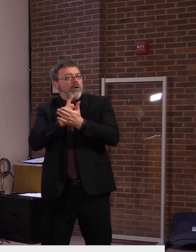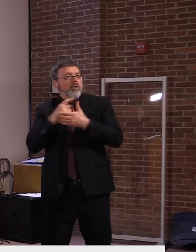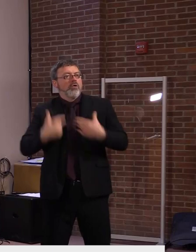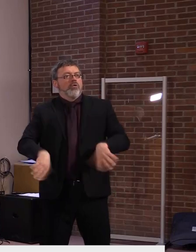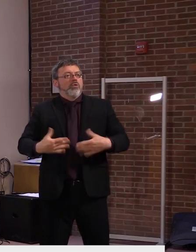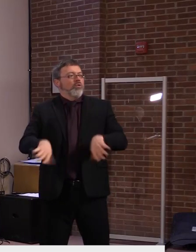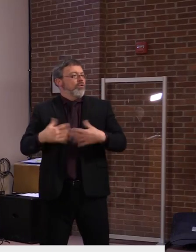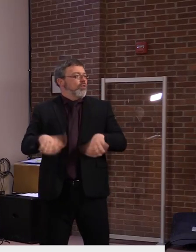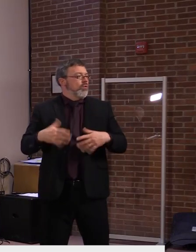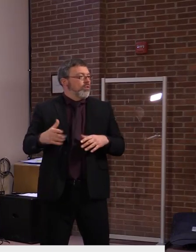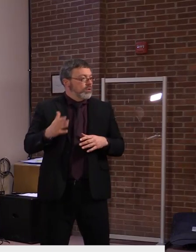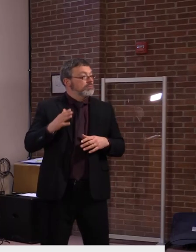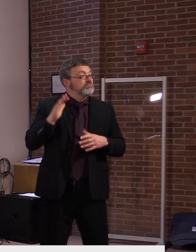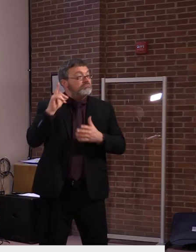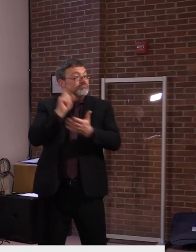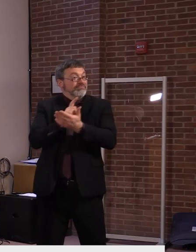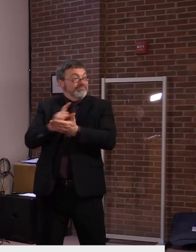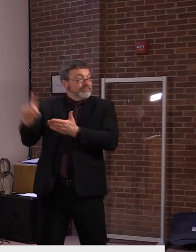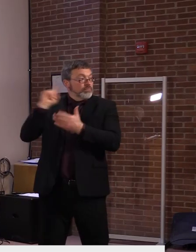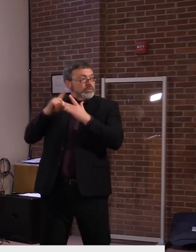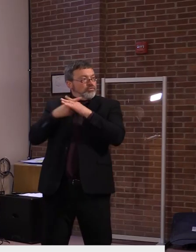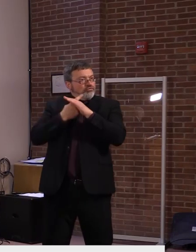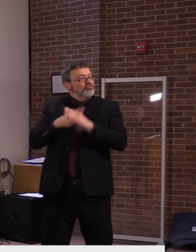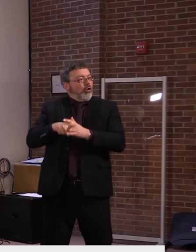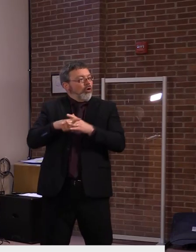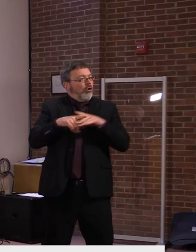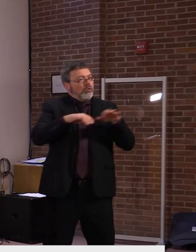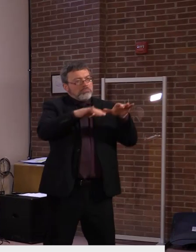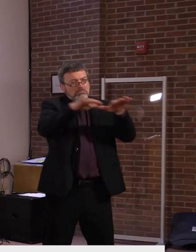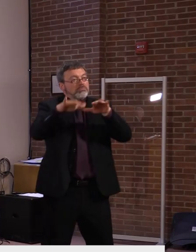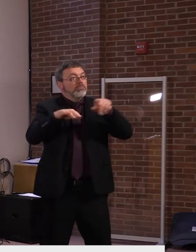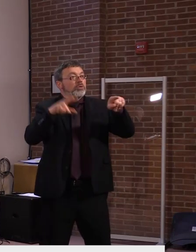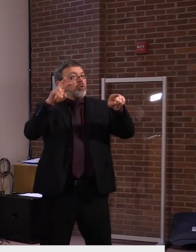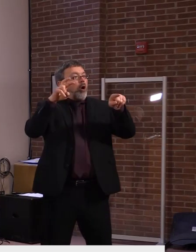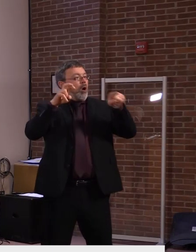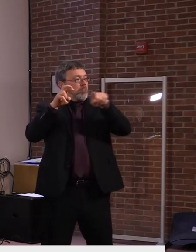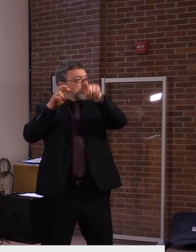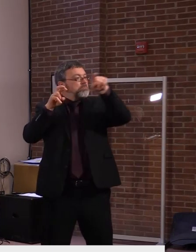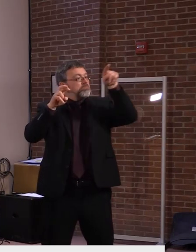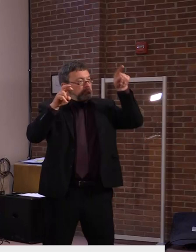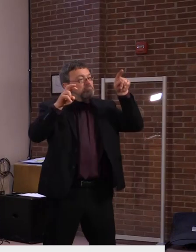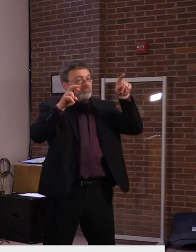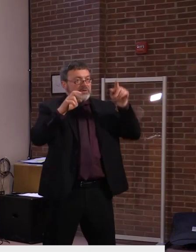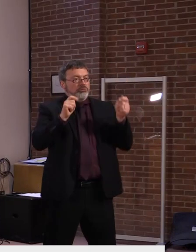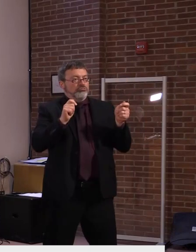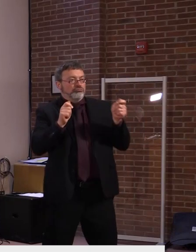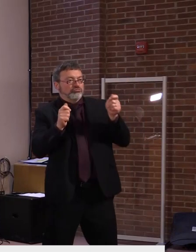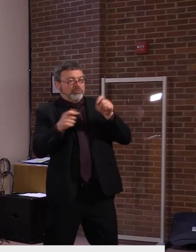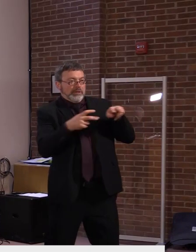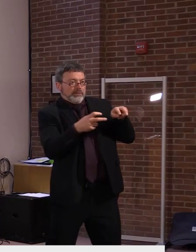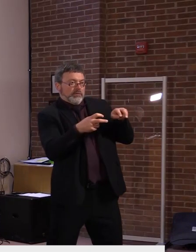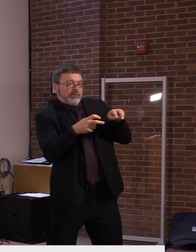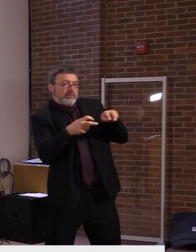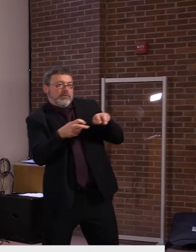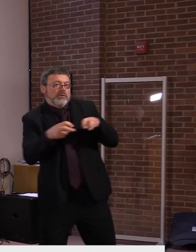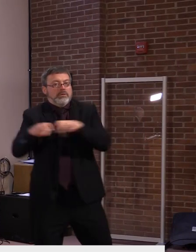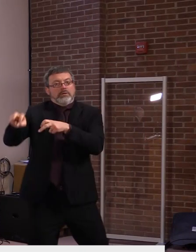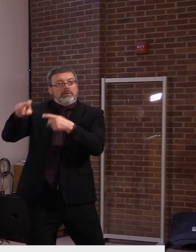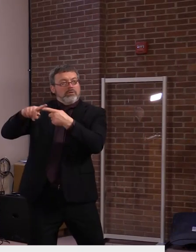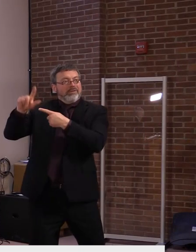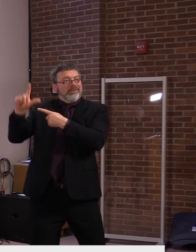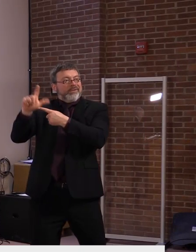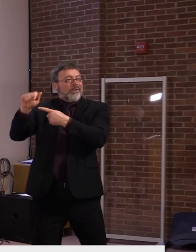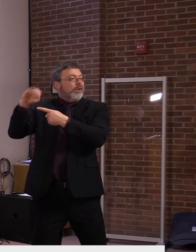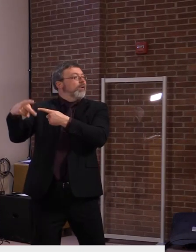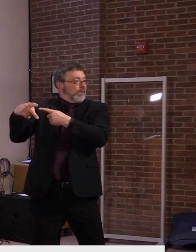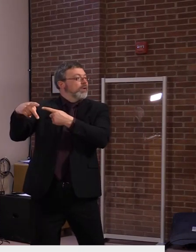week, this transition in our testing strategy is ongoing, and when a reliable supply chain develops, you will